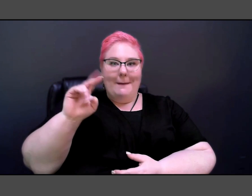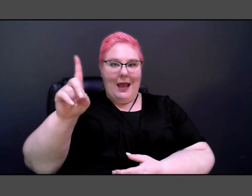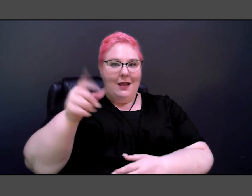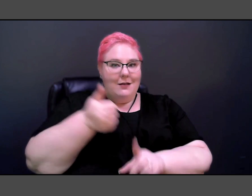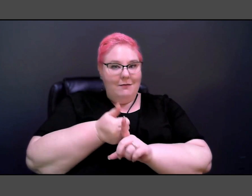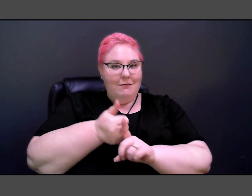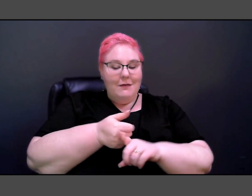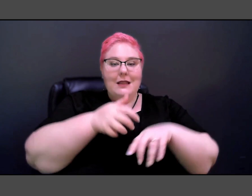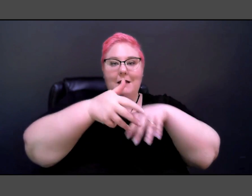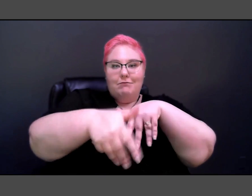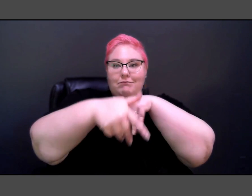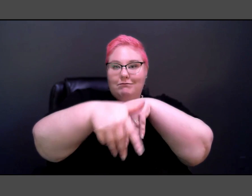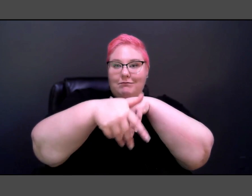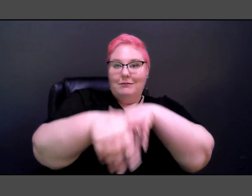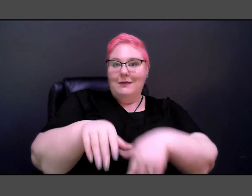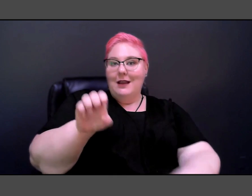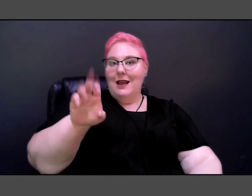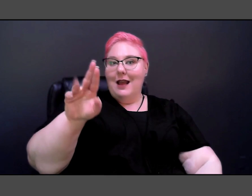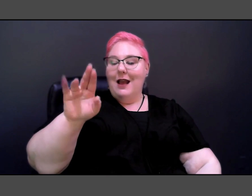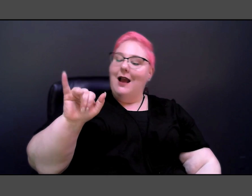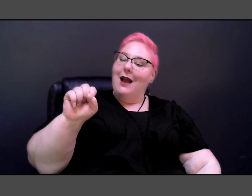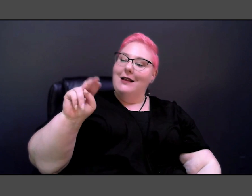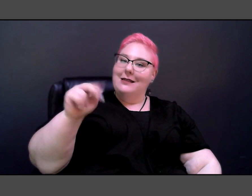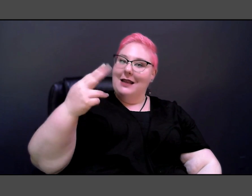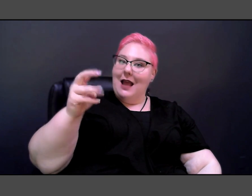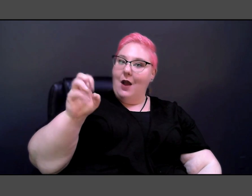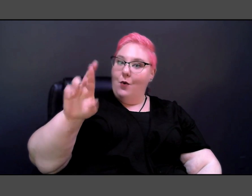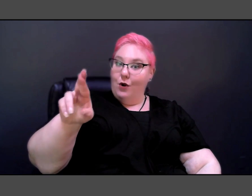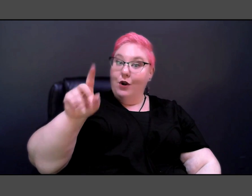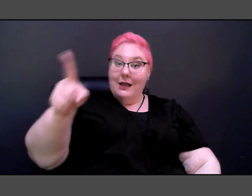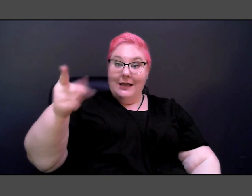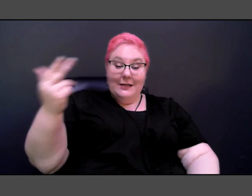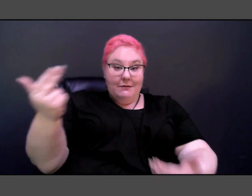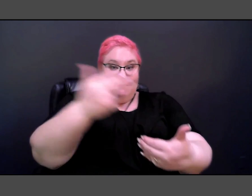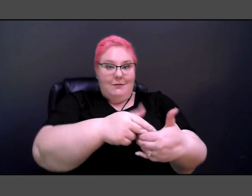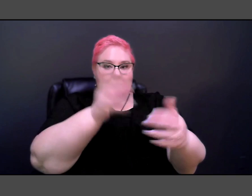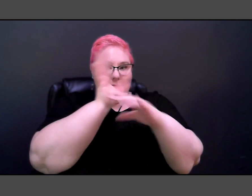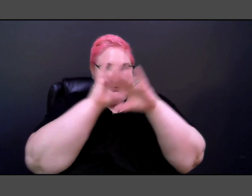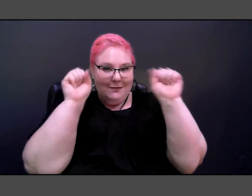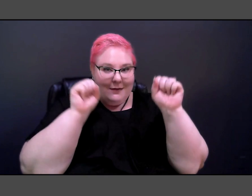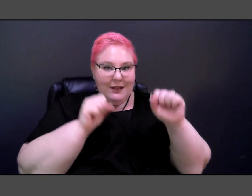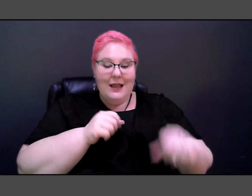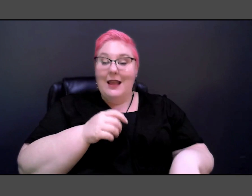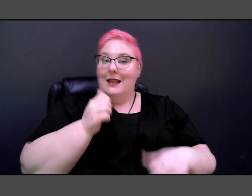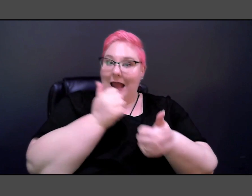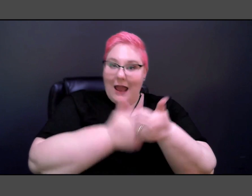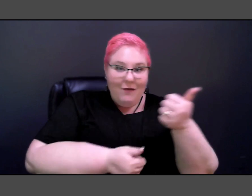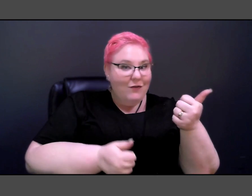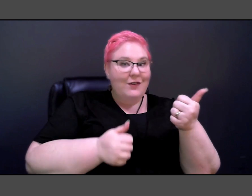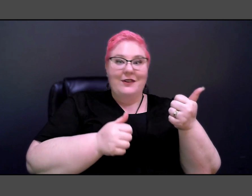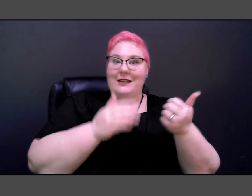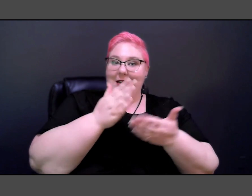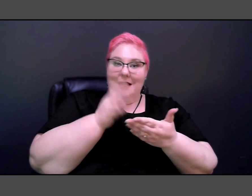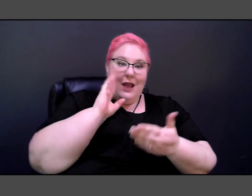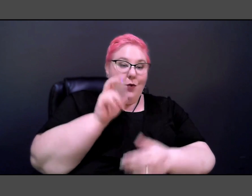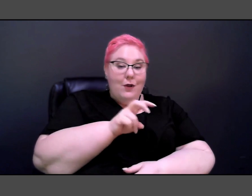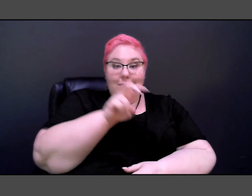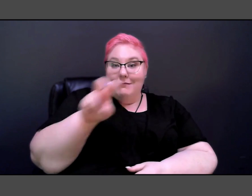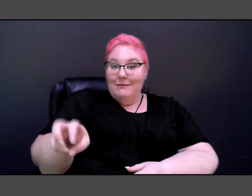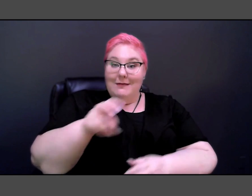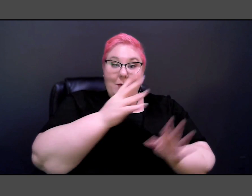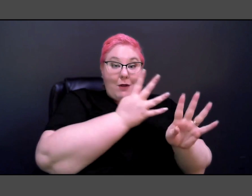inauguration. They got on the train in Winslow and got off at every stop and played a mini concert for people